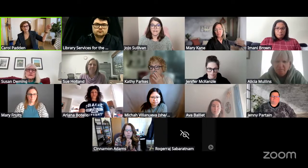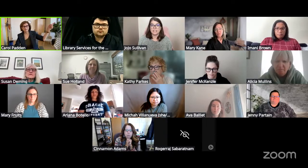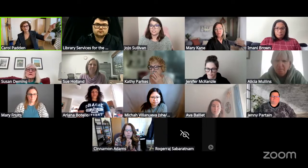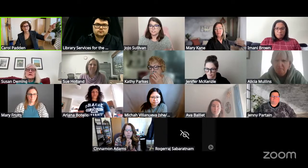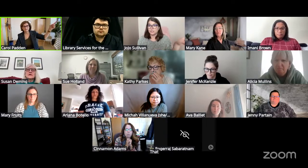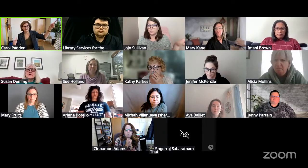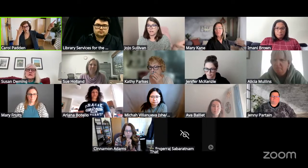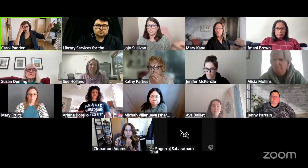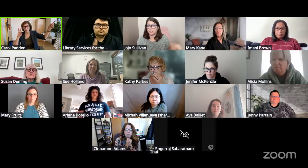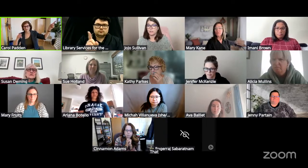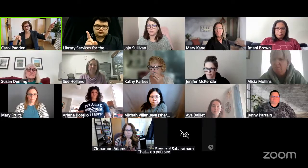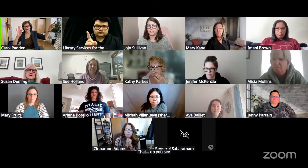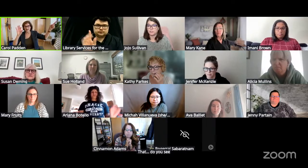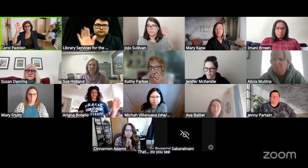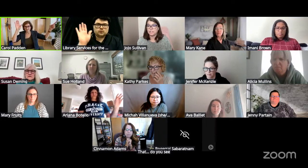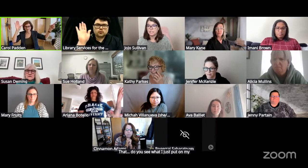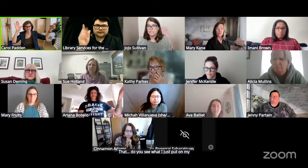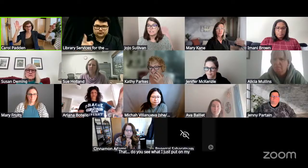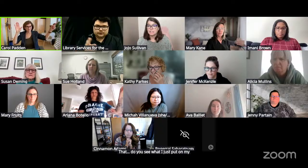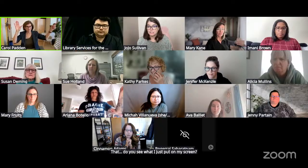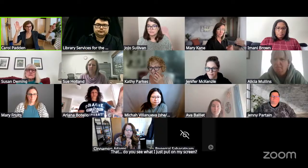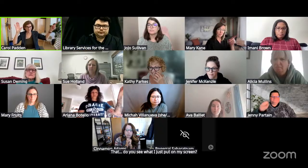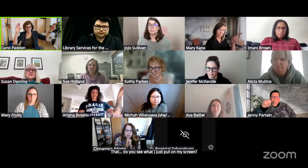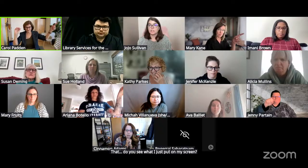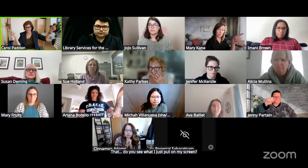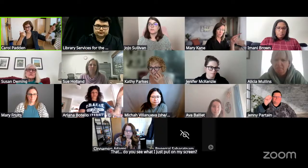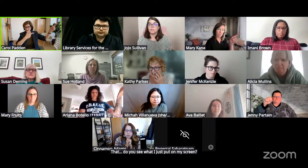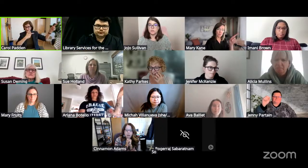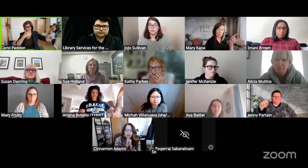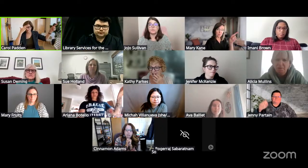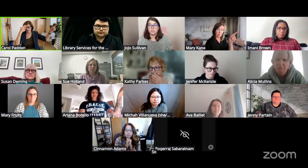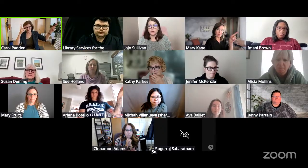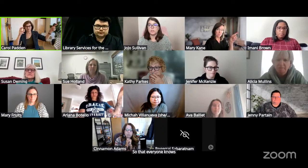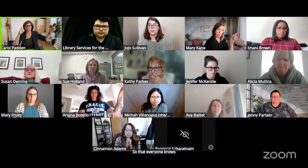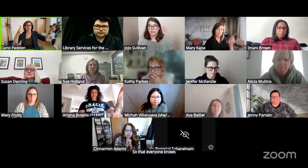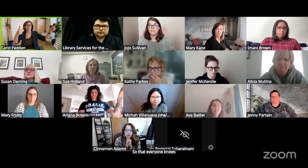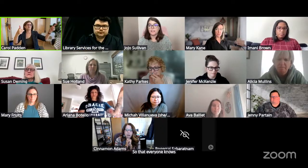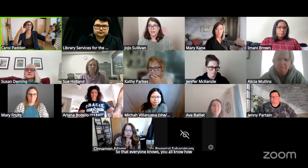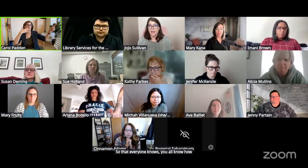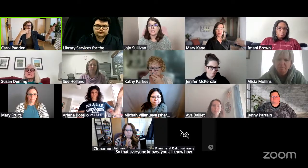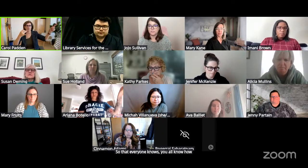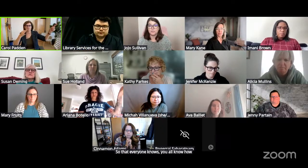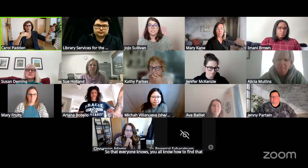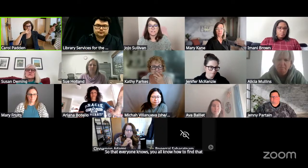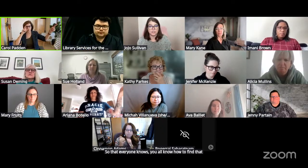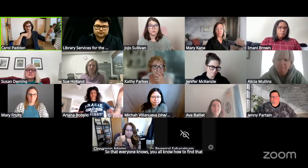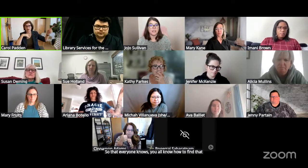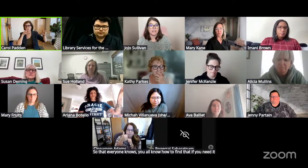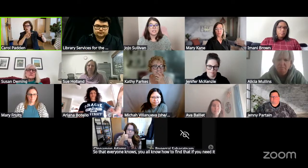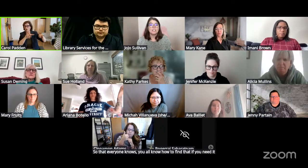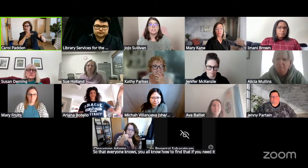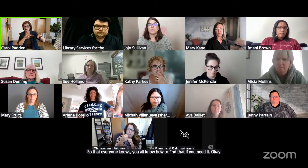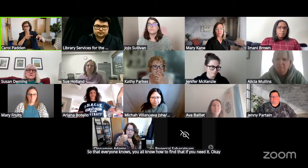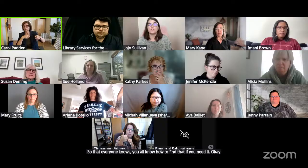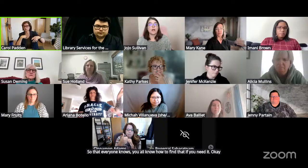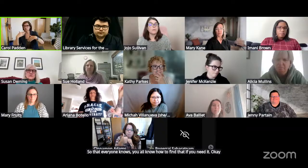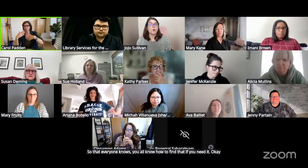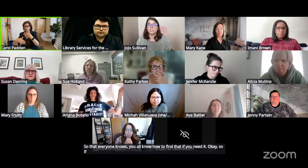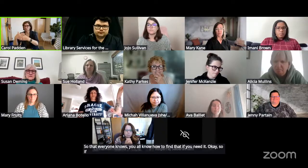Do you see what I just put on my screen? So everyone knows, you all know how to find that if you need it. Okay. So I'm watching for